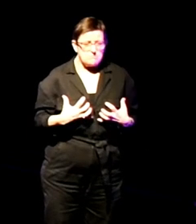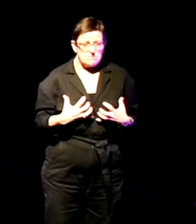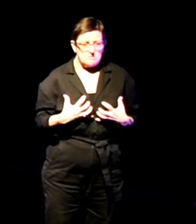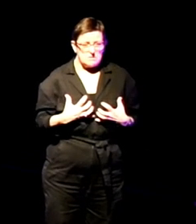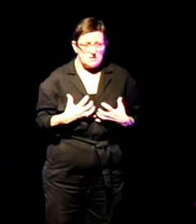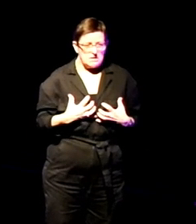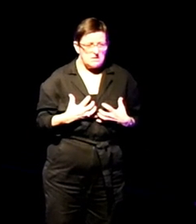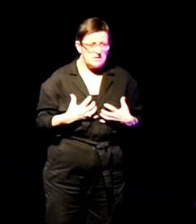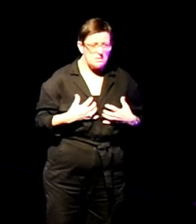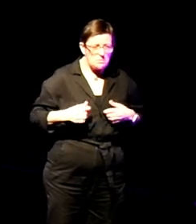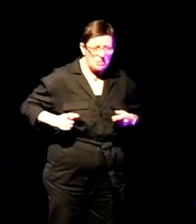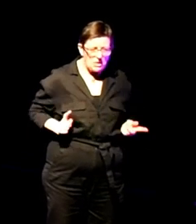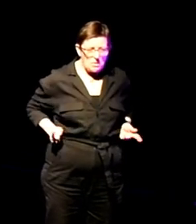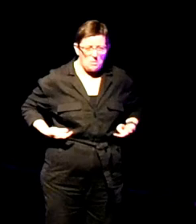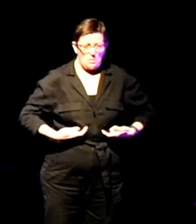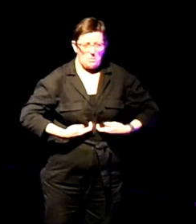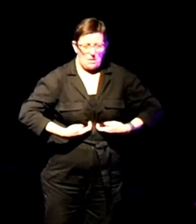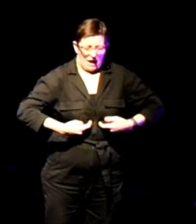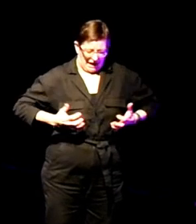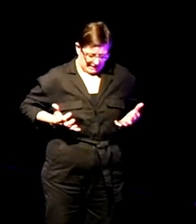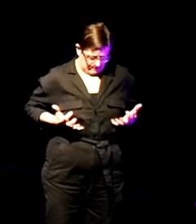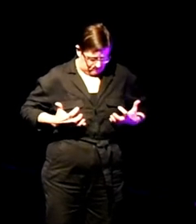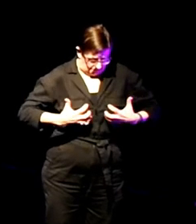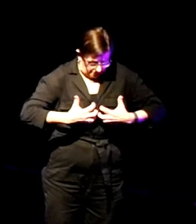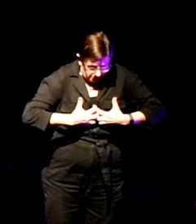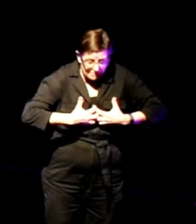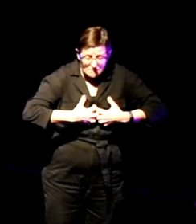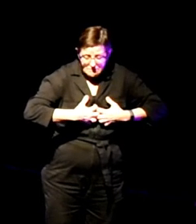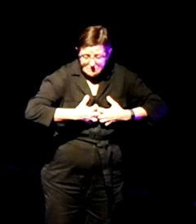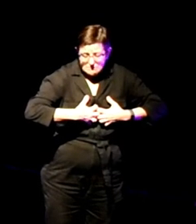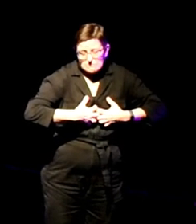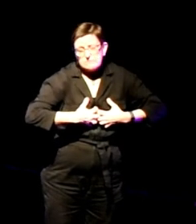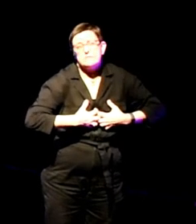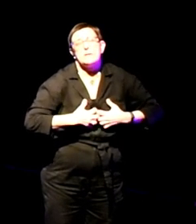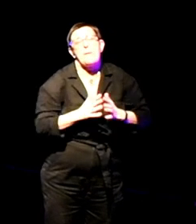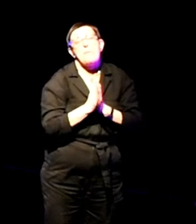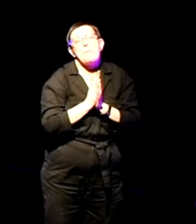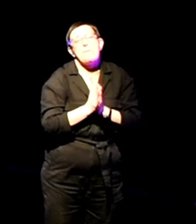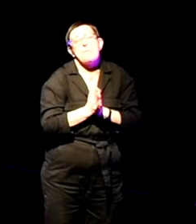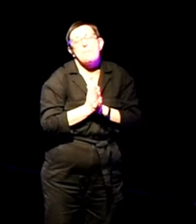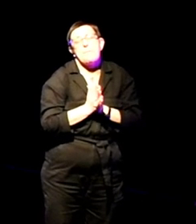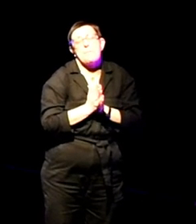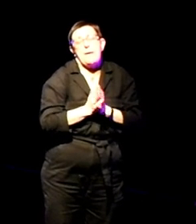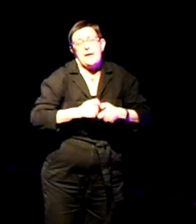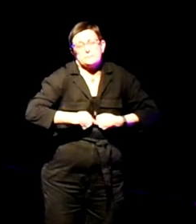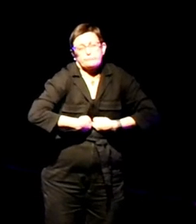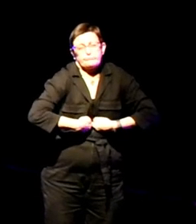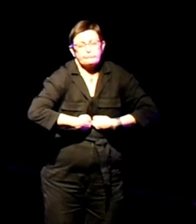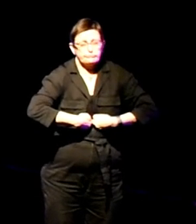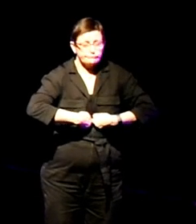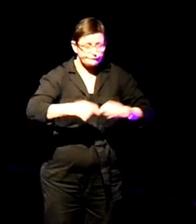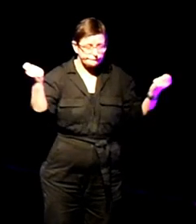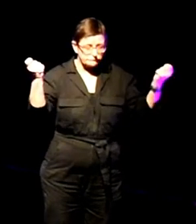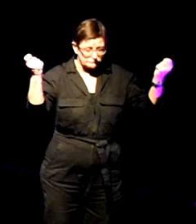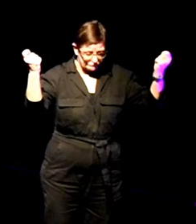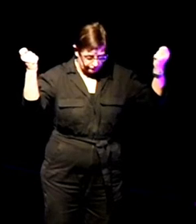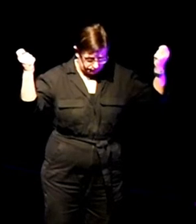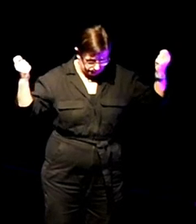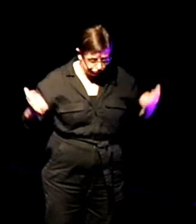clasps and wires and fabric. They begged to be set free.